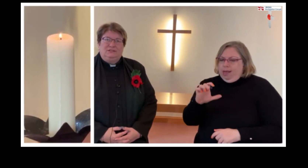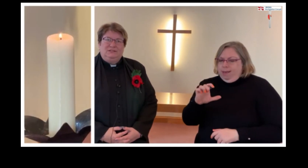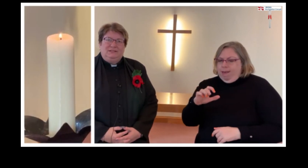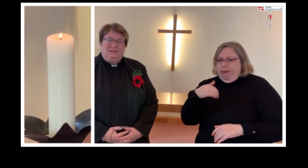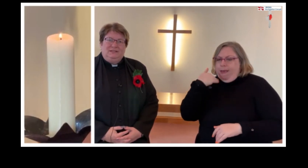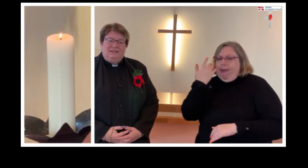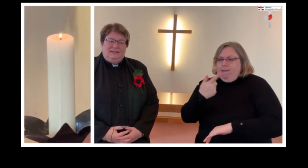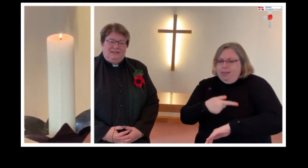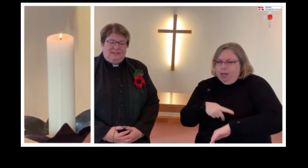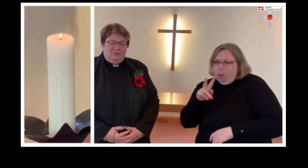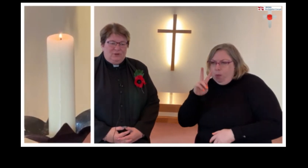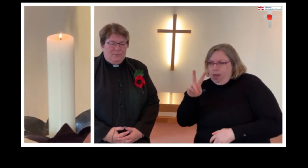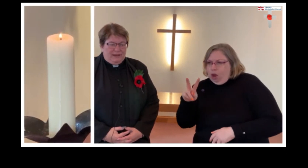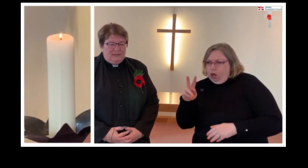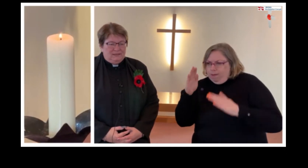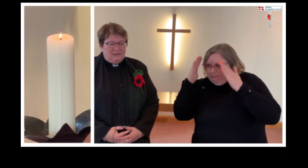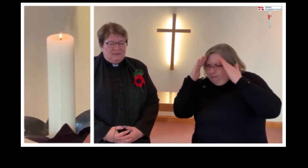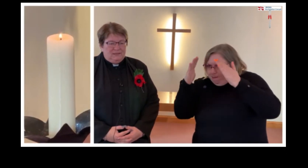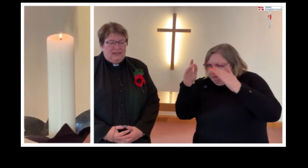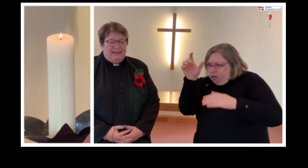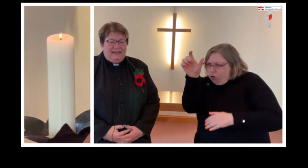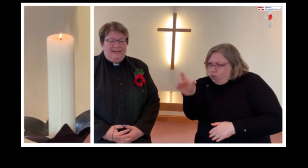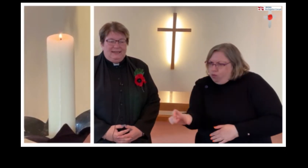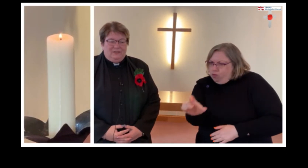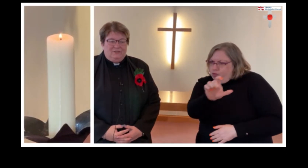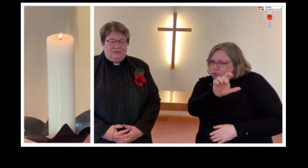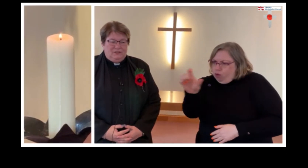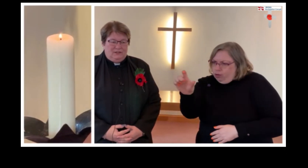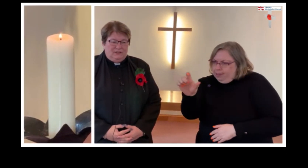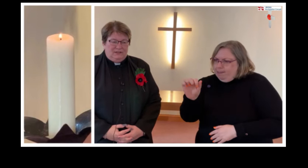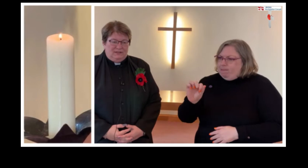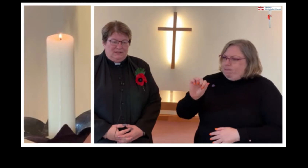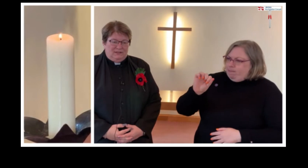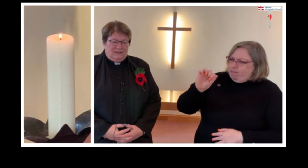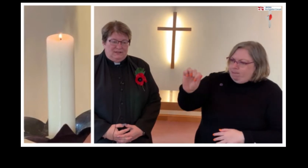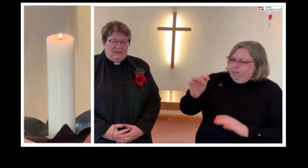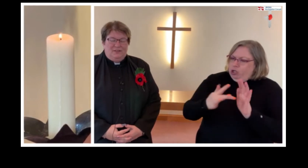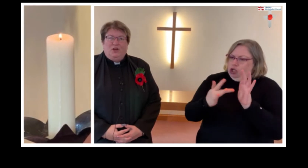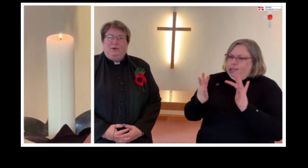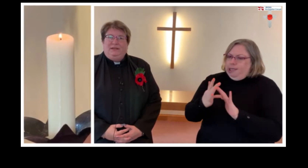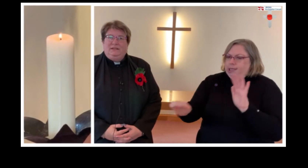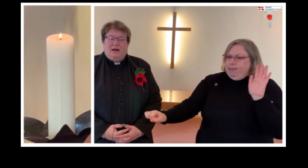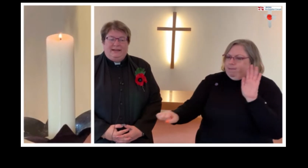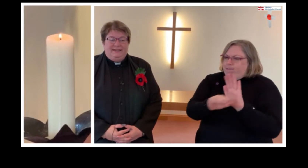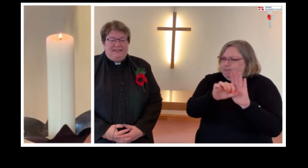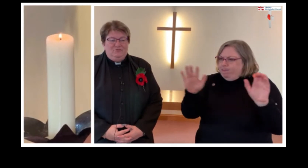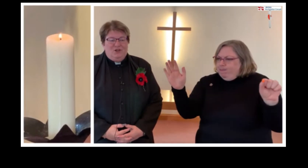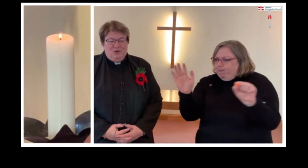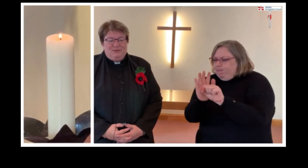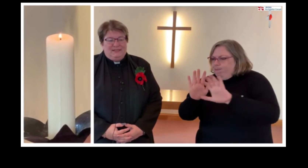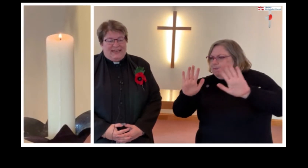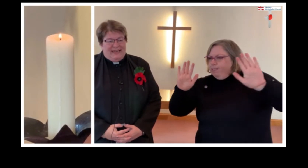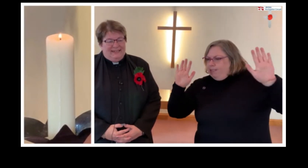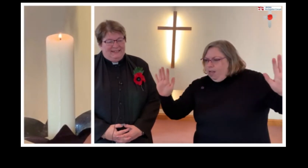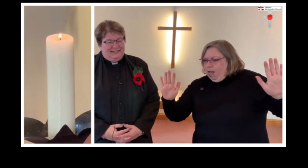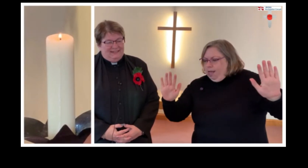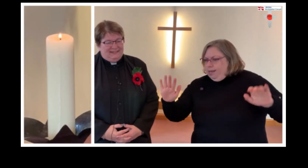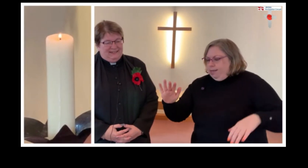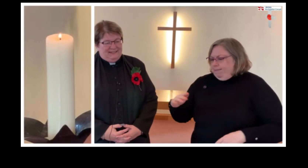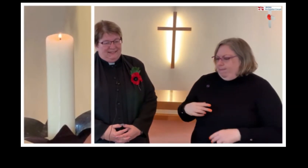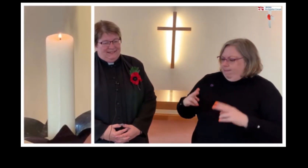cross, it reminds us that he lived, and though he died, he rose